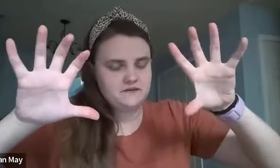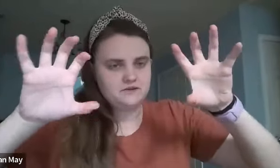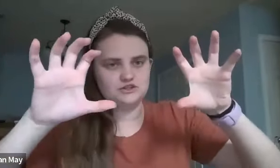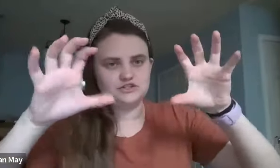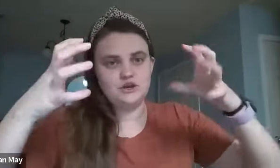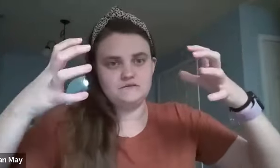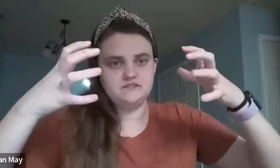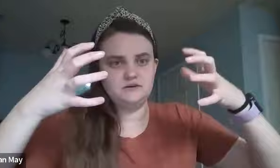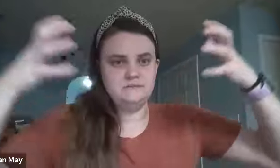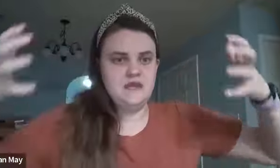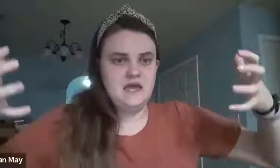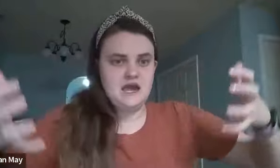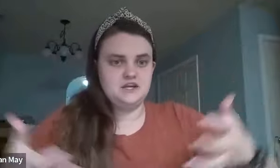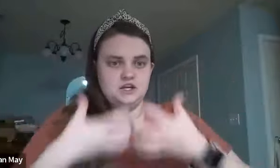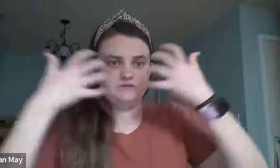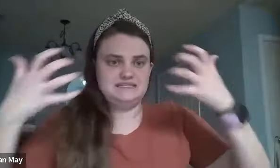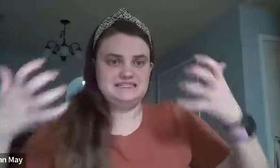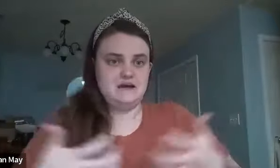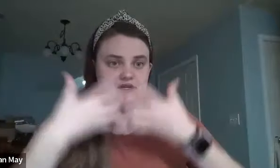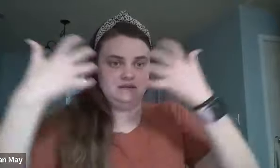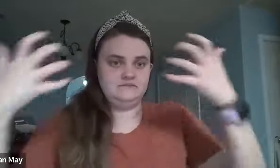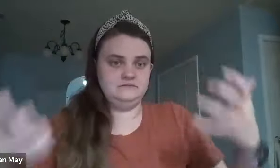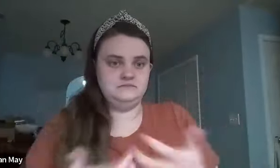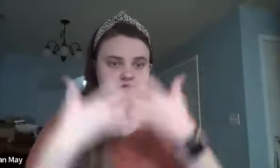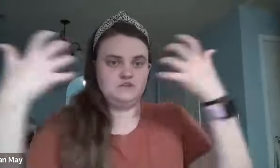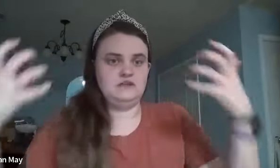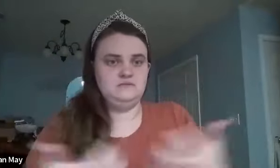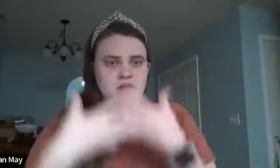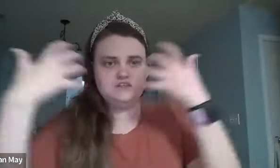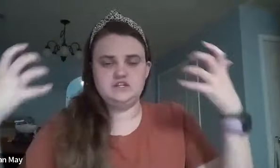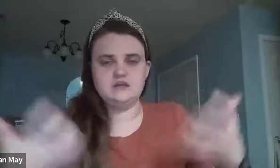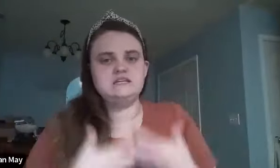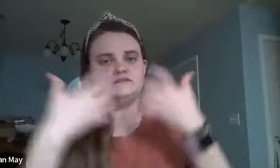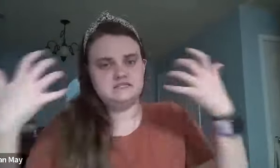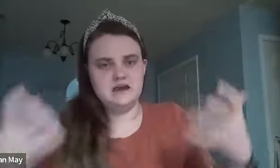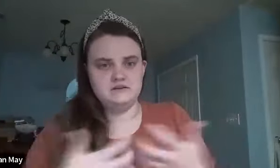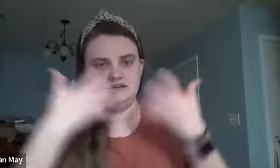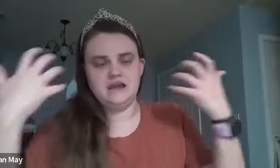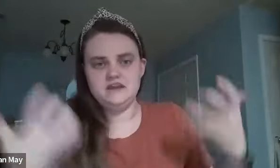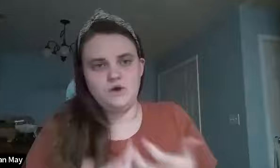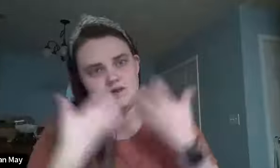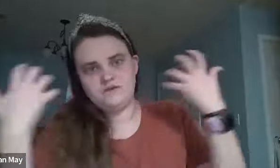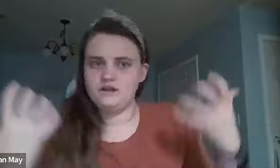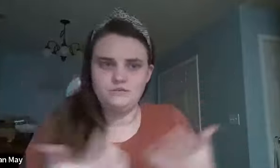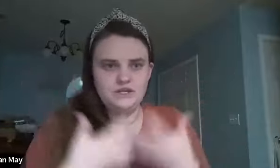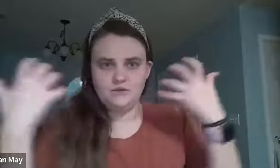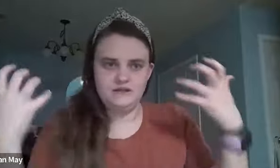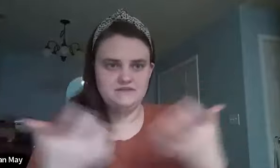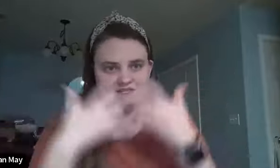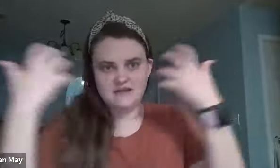fingers. They're just curved still. And you're going to go salad. So like the tossing of the salad. Like I think of Olive Garden when you go and you have the salad